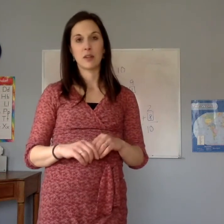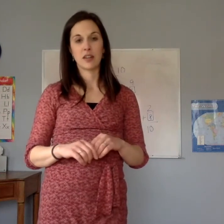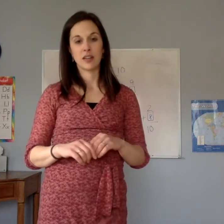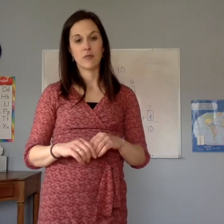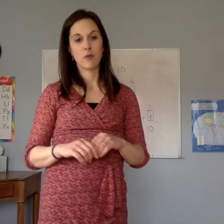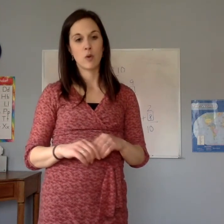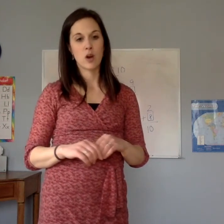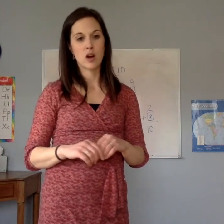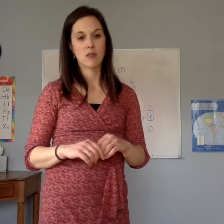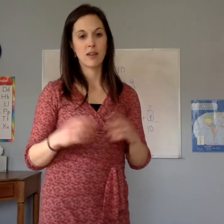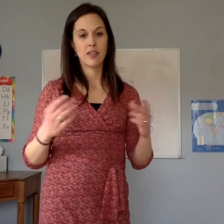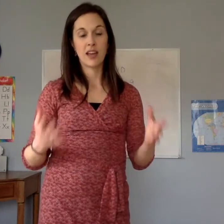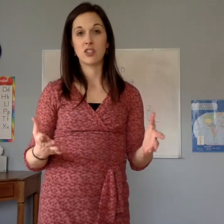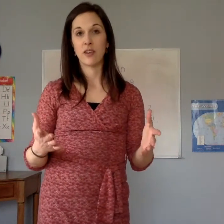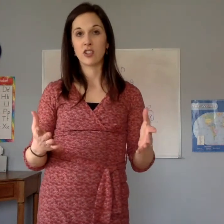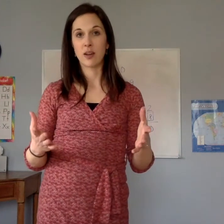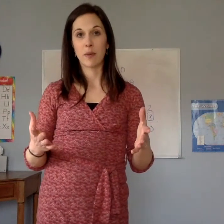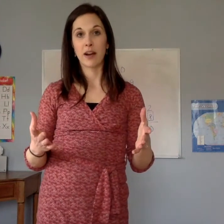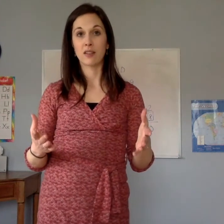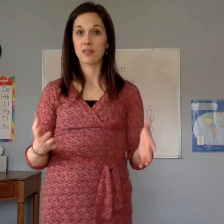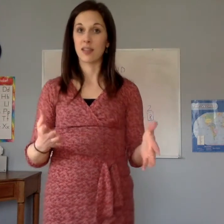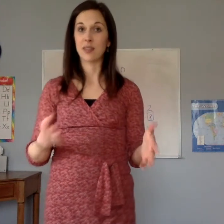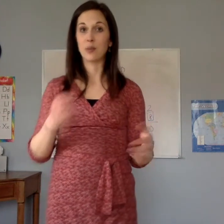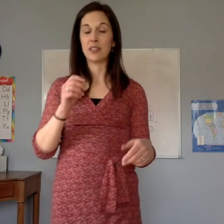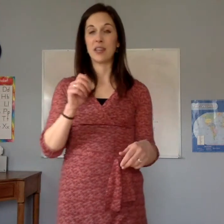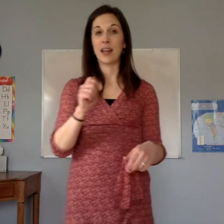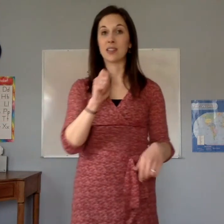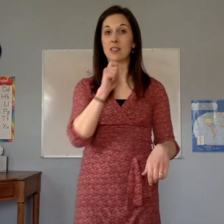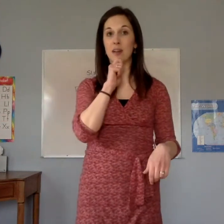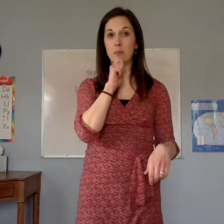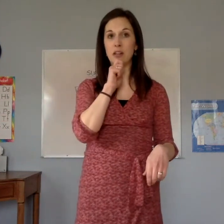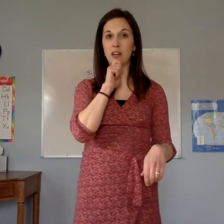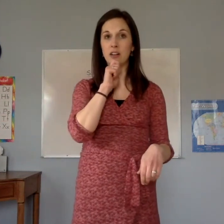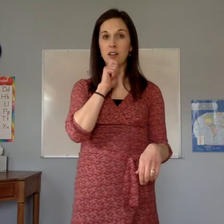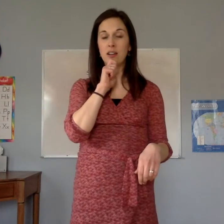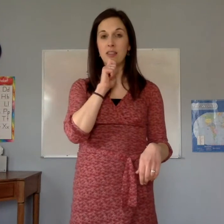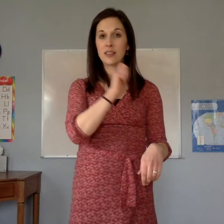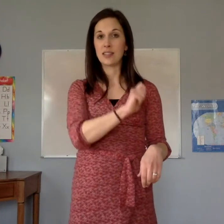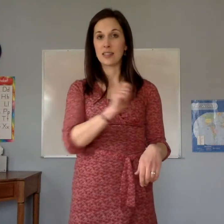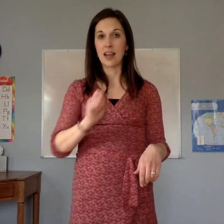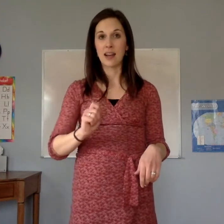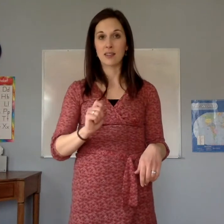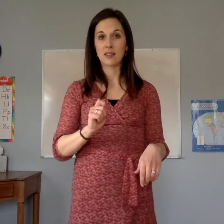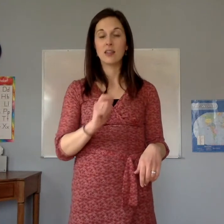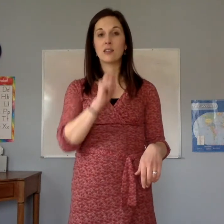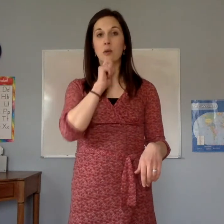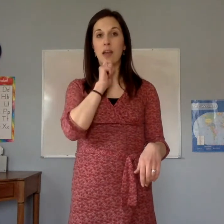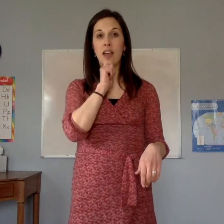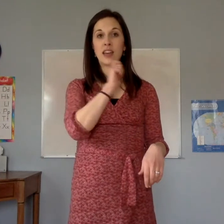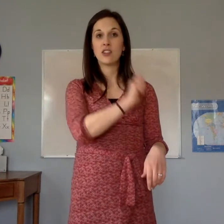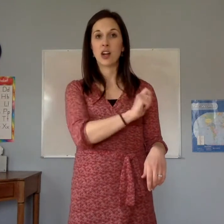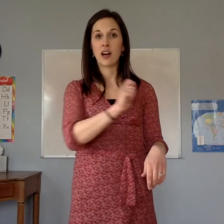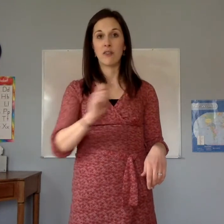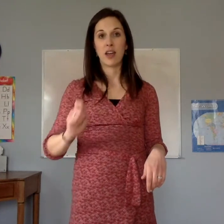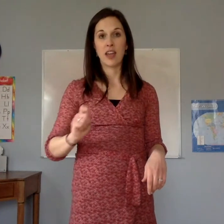period for the Age of Ancient Empires. And that's what we sing next. It's like a beard that zigzags. So Age of